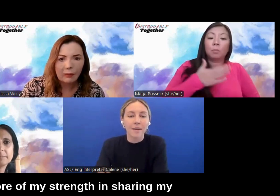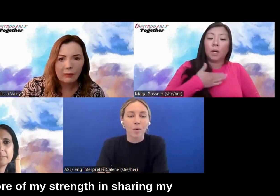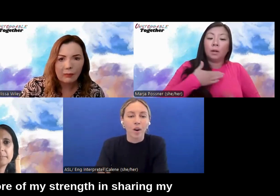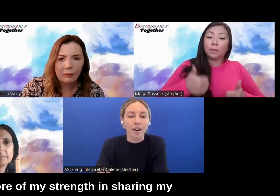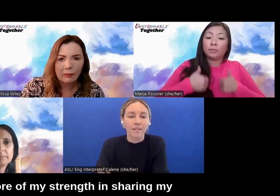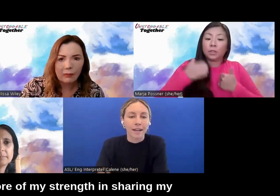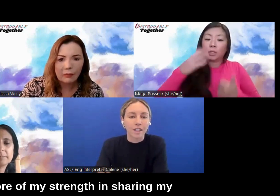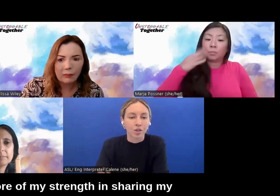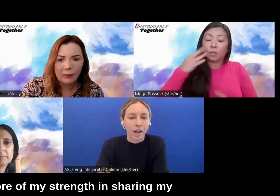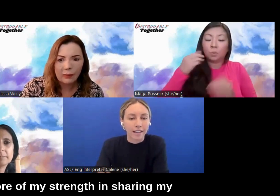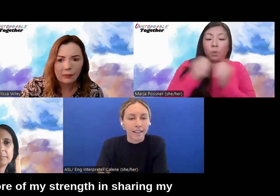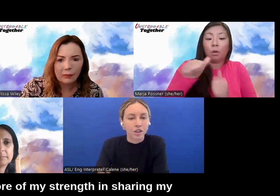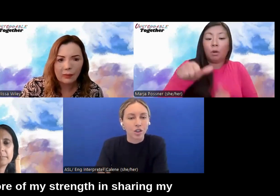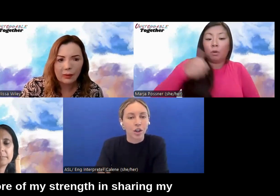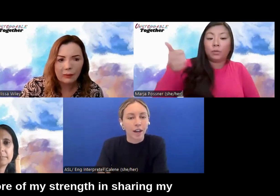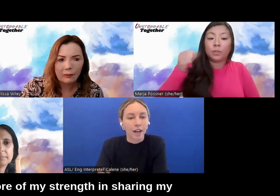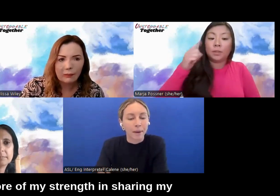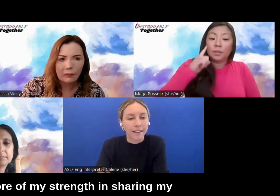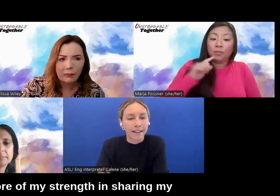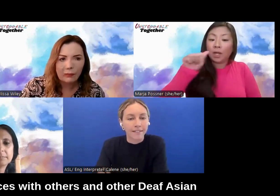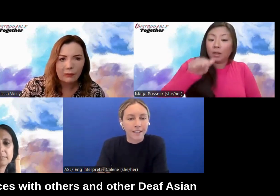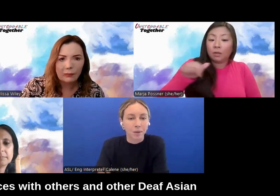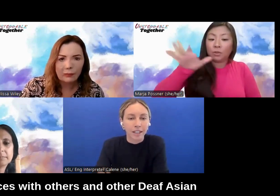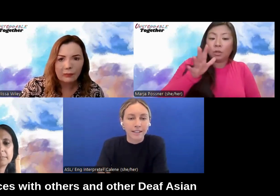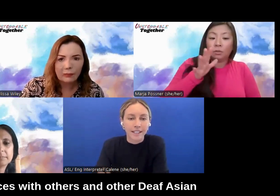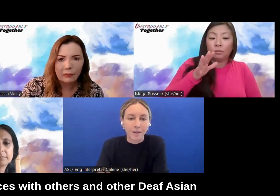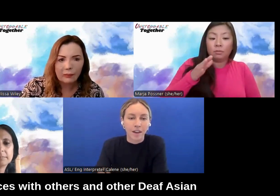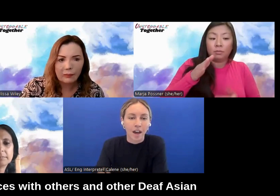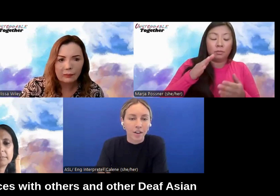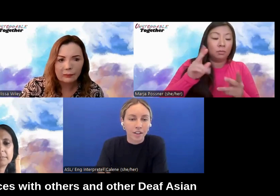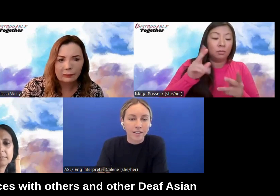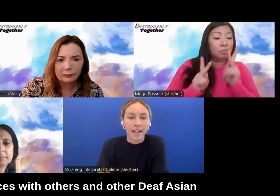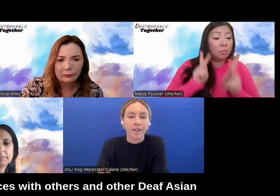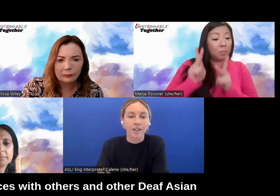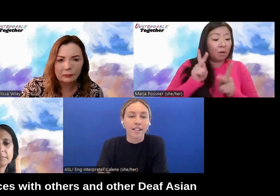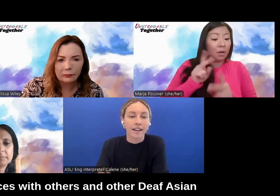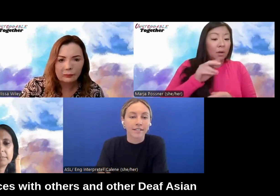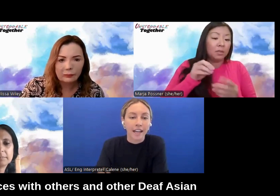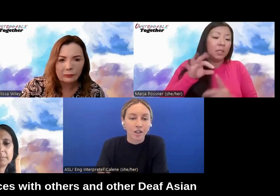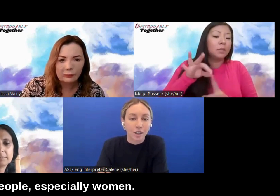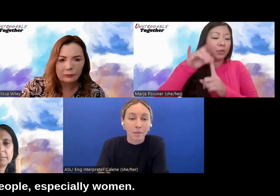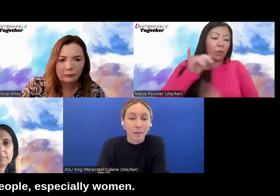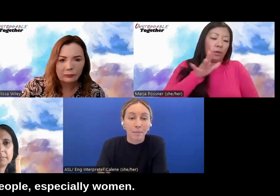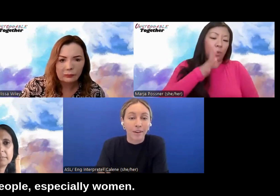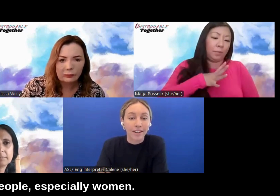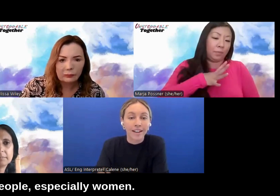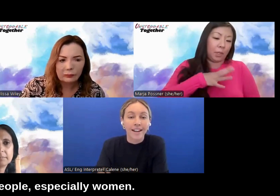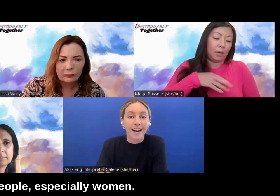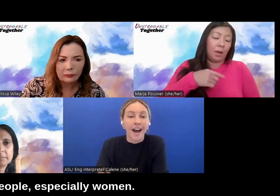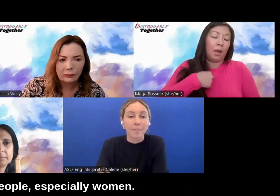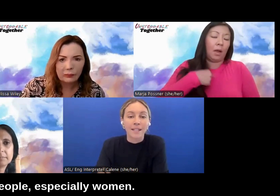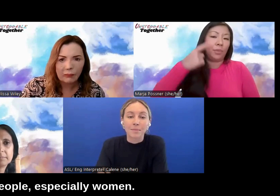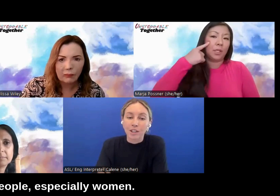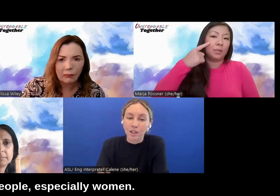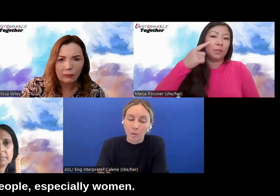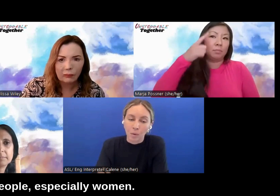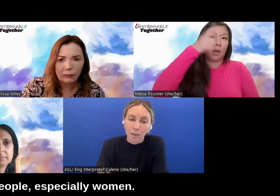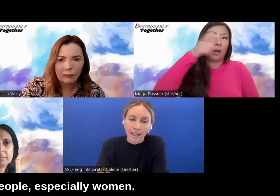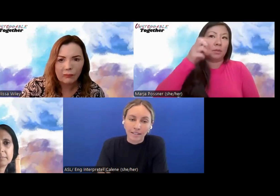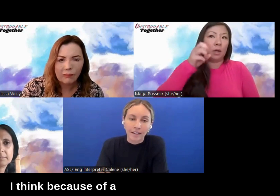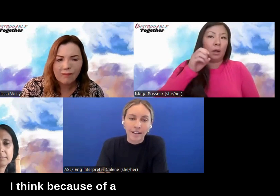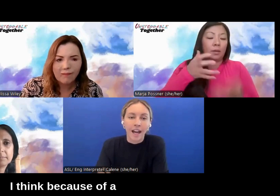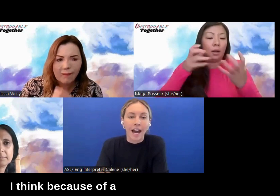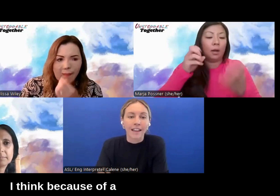Yeah, I find more of my strength in sharing my life experiences with others and other deaf Asian people,